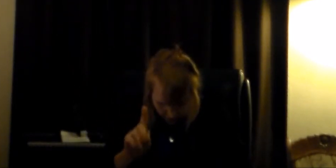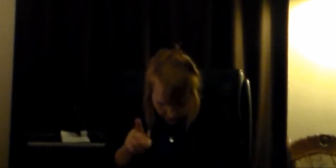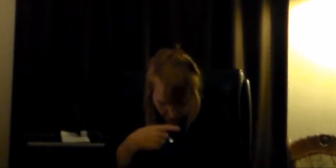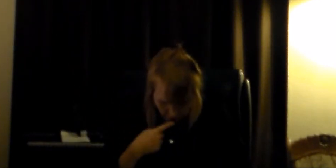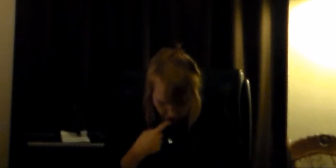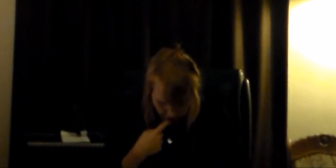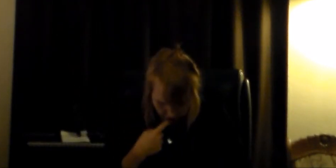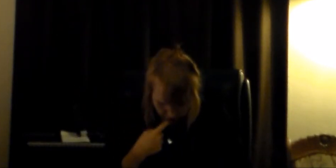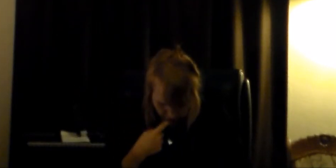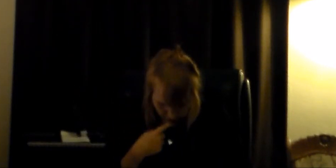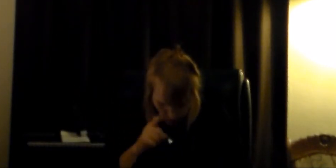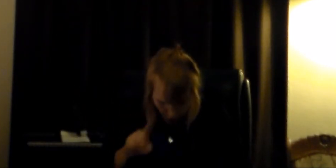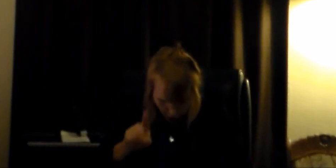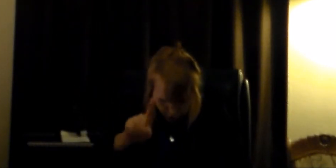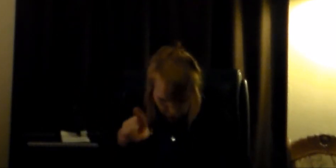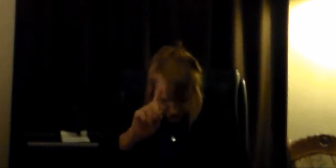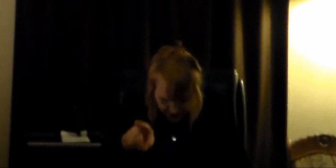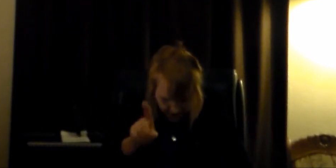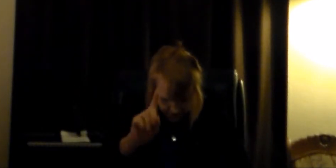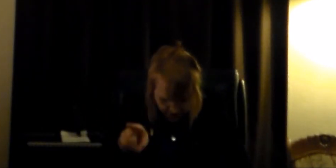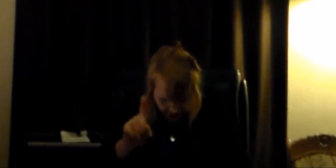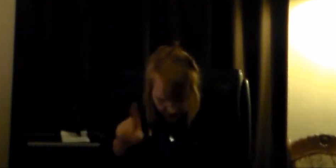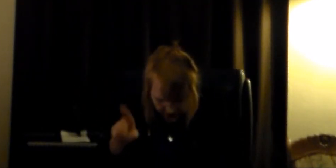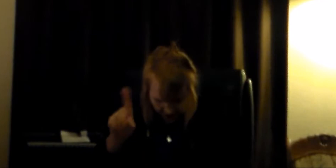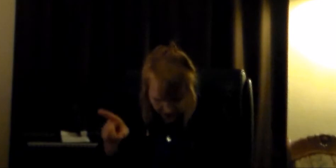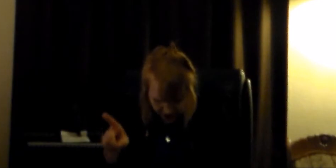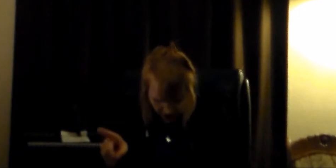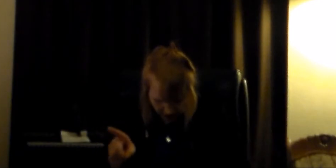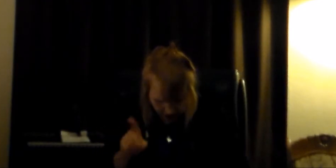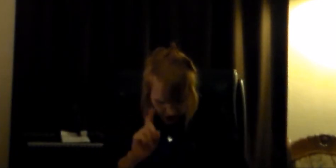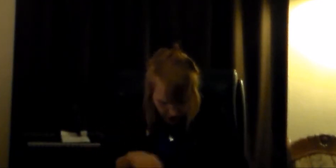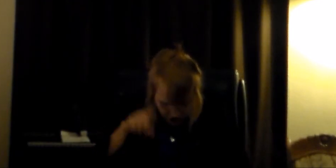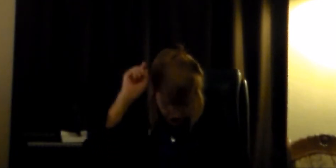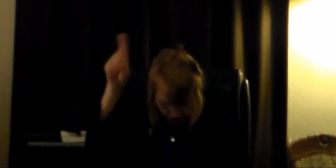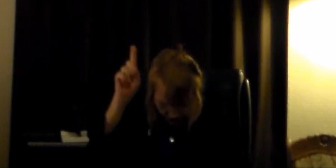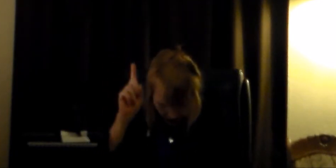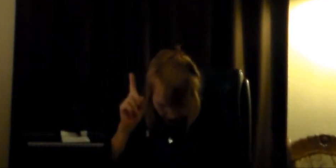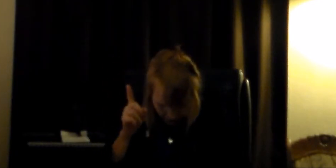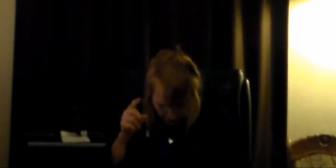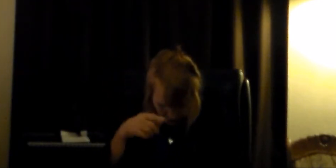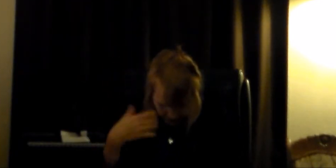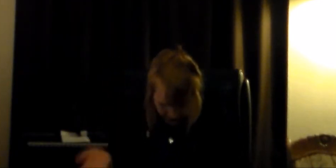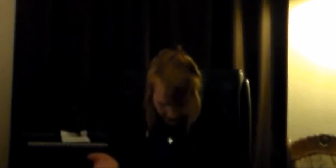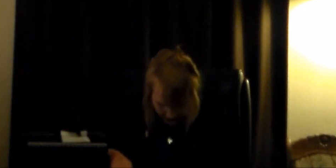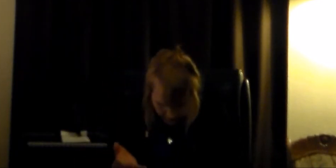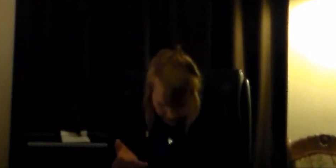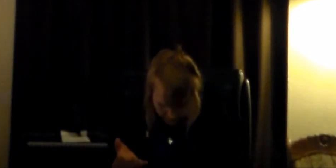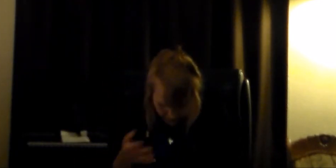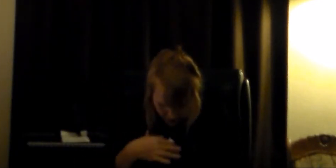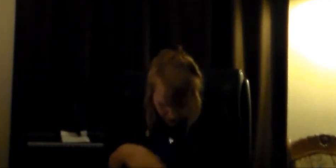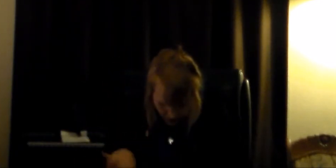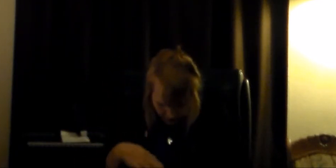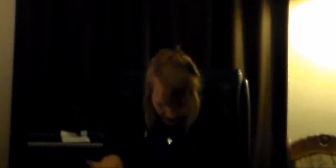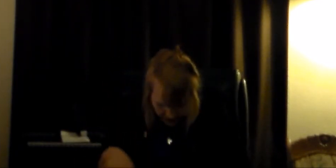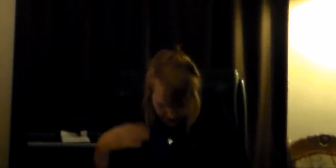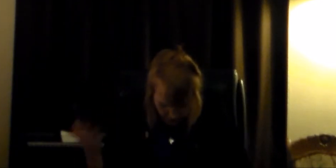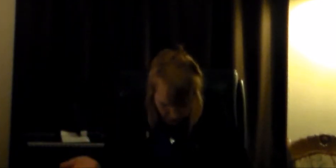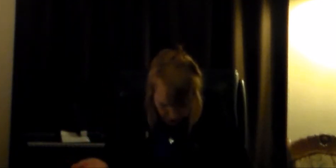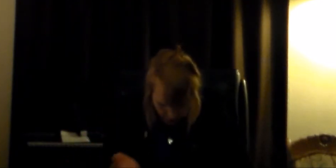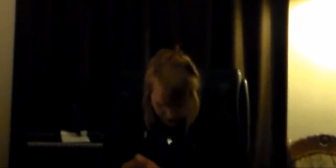harmful word. Oh, you deceitful tongue. Surely God will bring down to everlasting ruin, which is